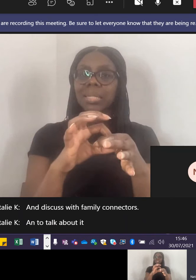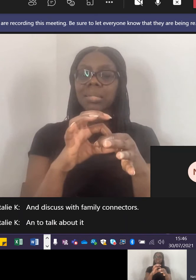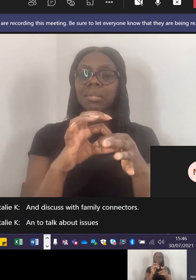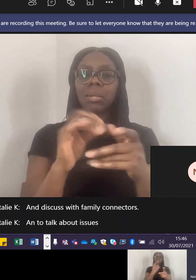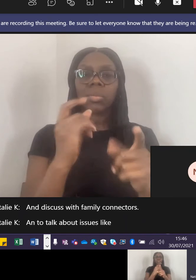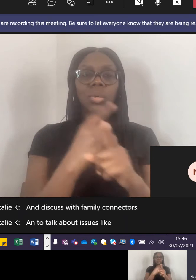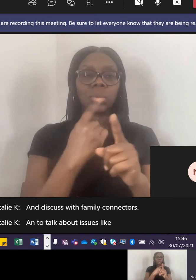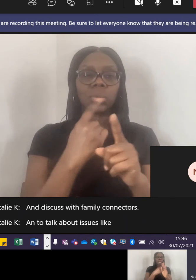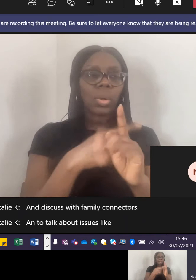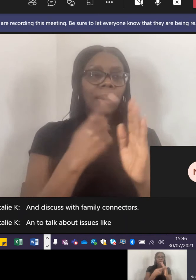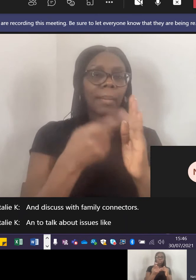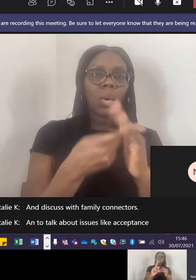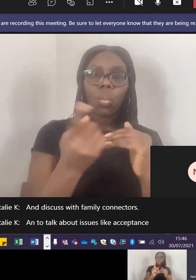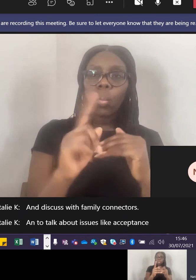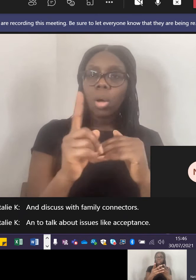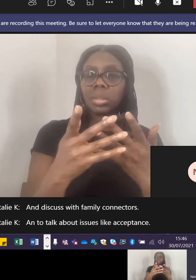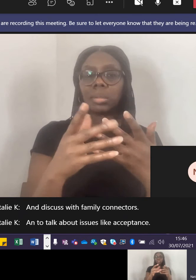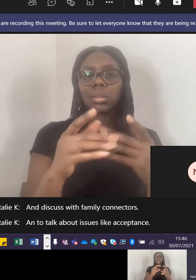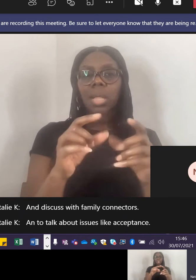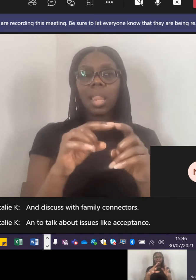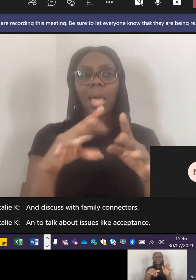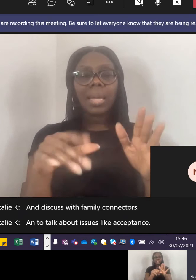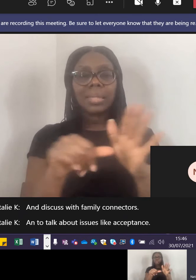like acceptance,